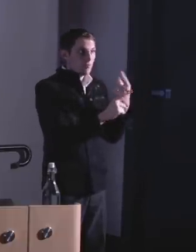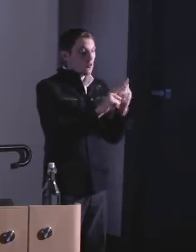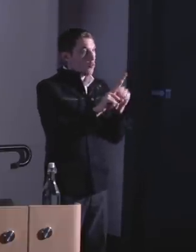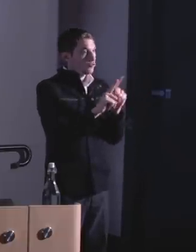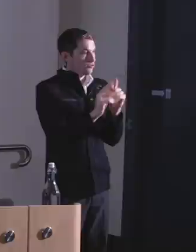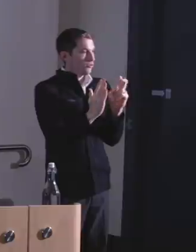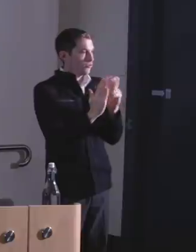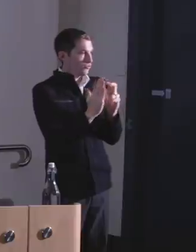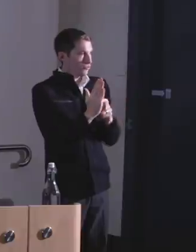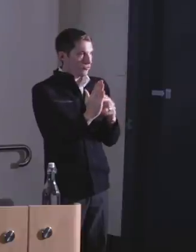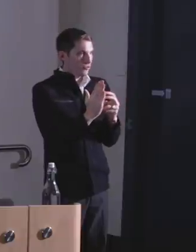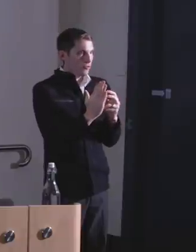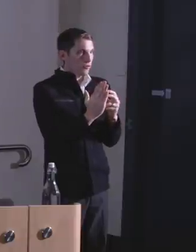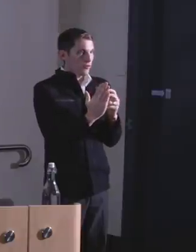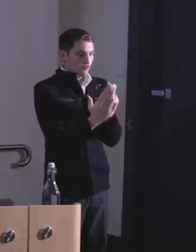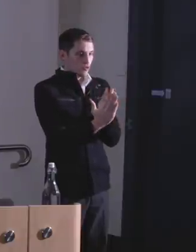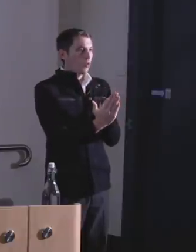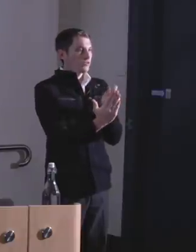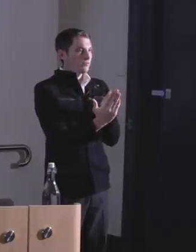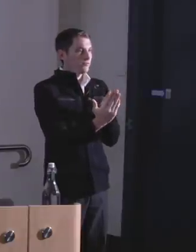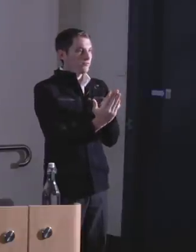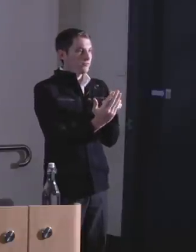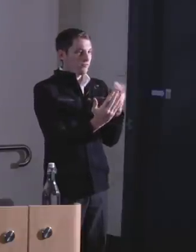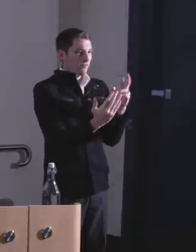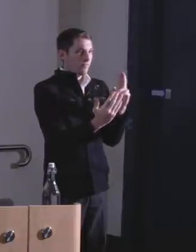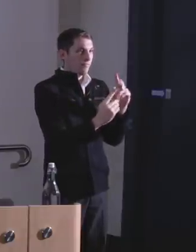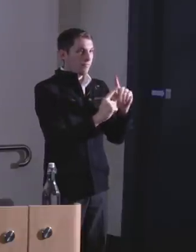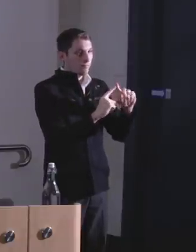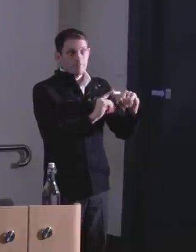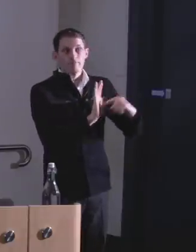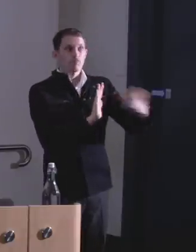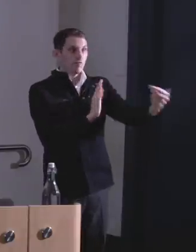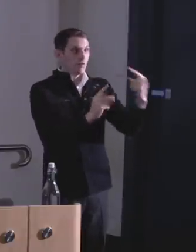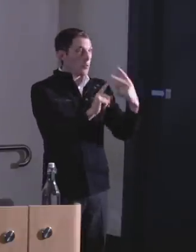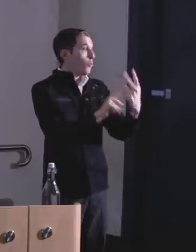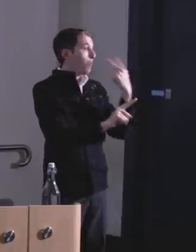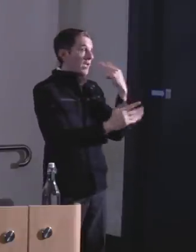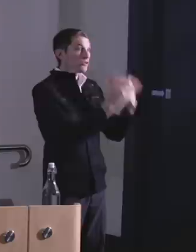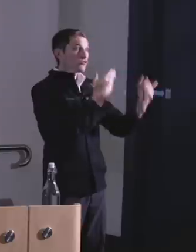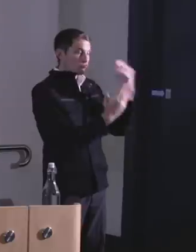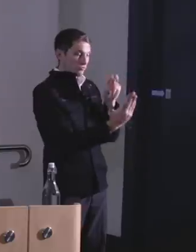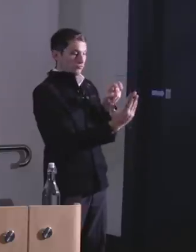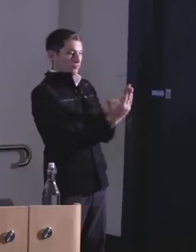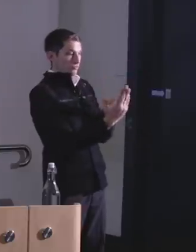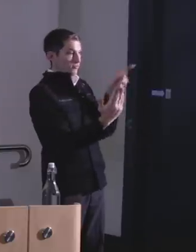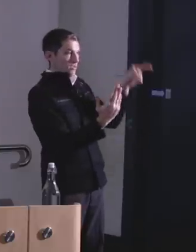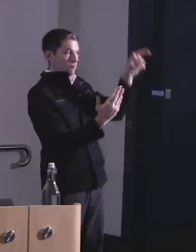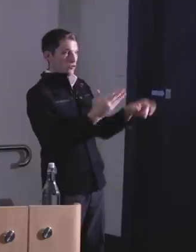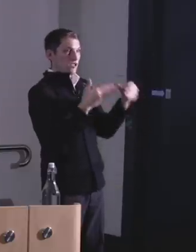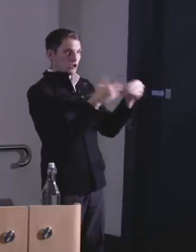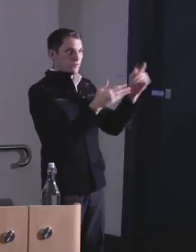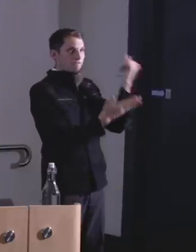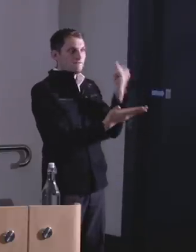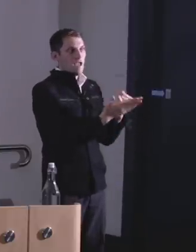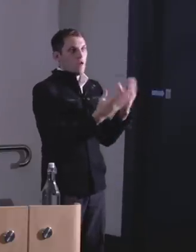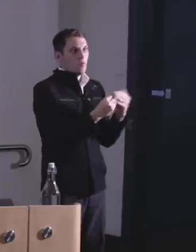recorded for history that they failed in their inclusive and global